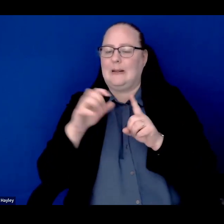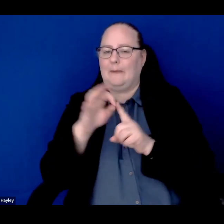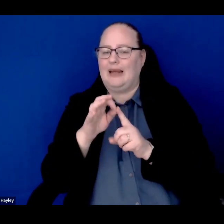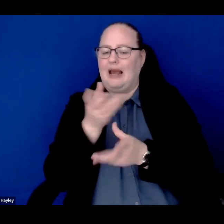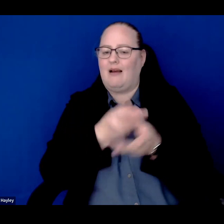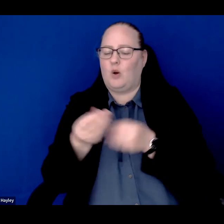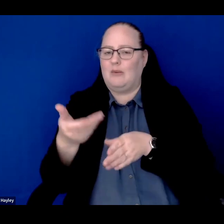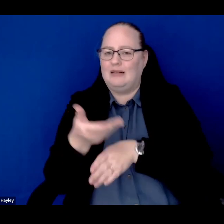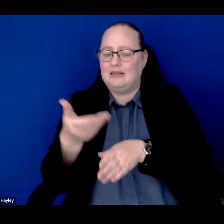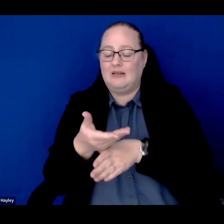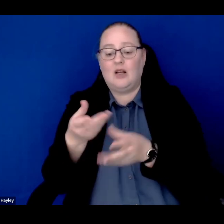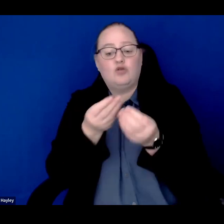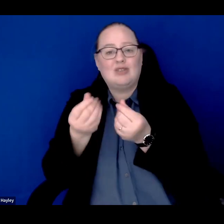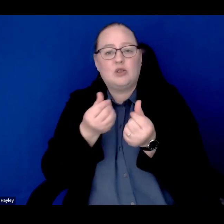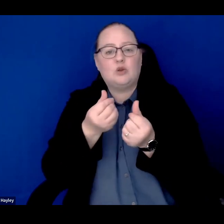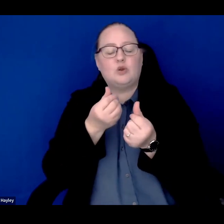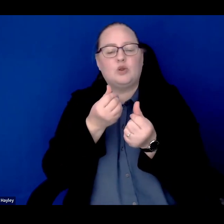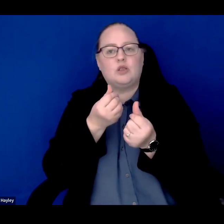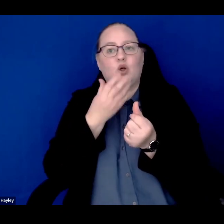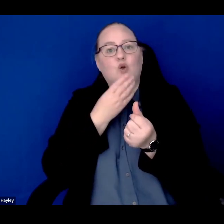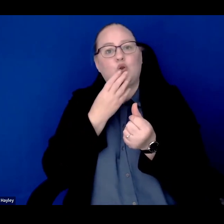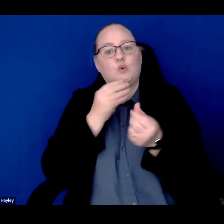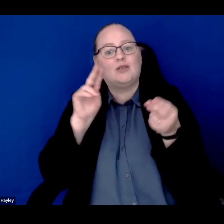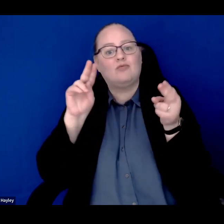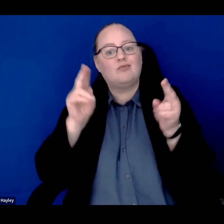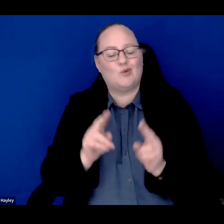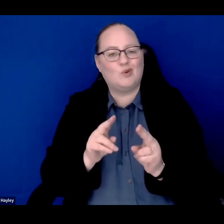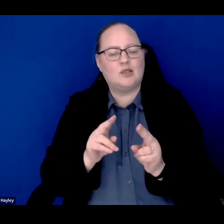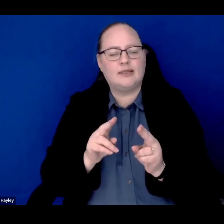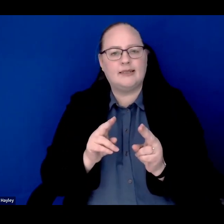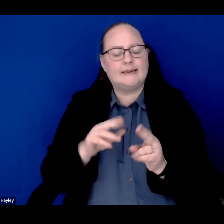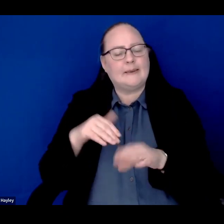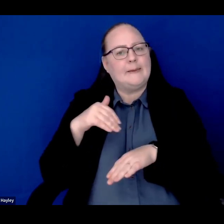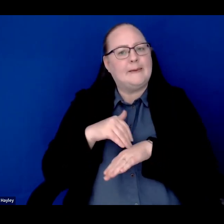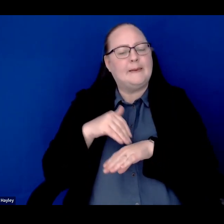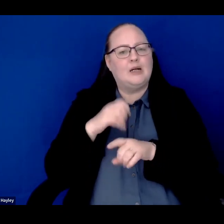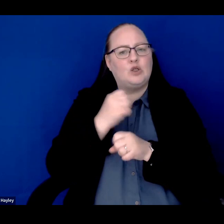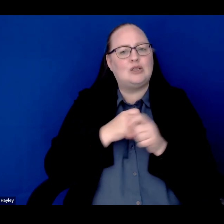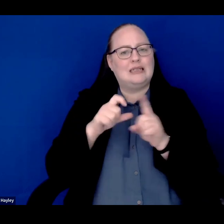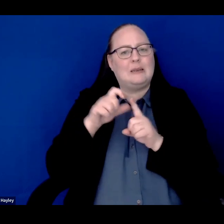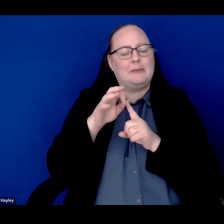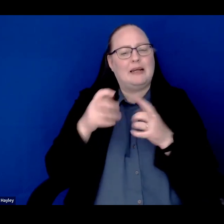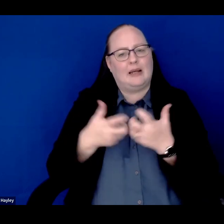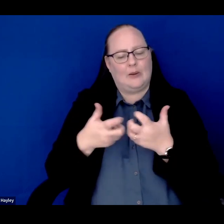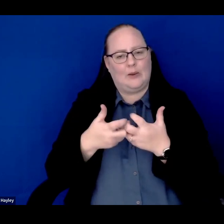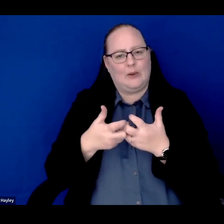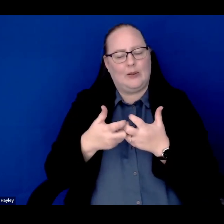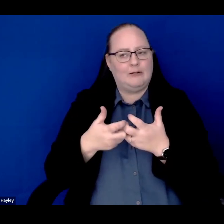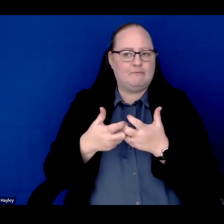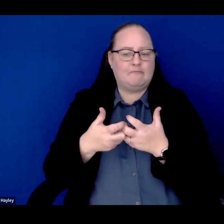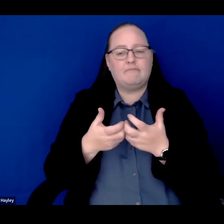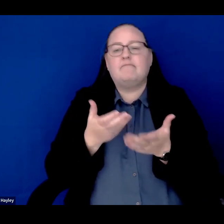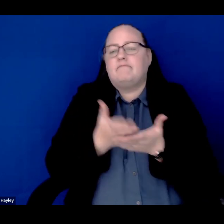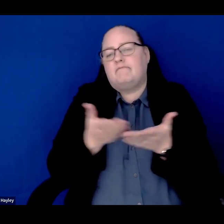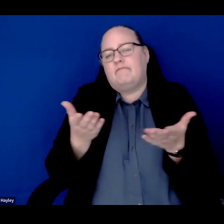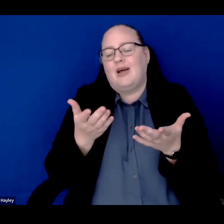is reduced. And of course, nobody actually fully can have complete conviction on